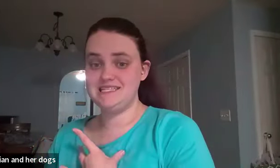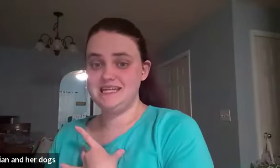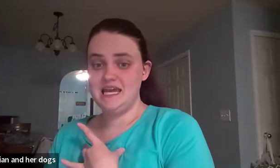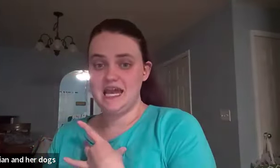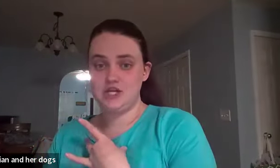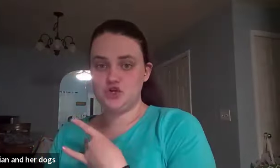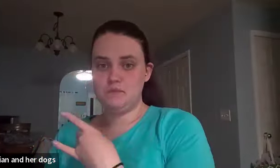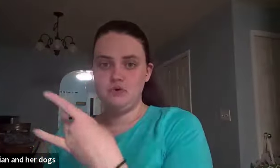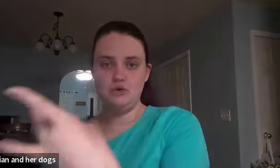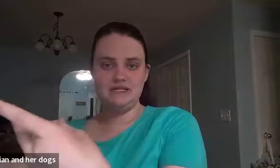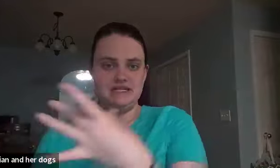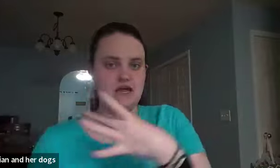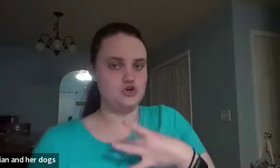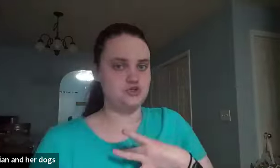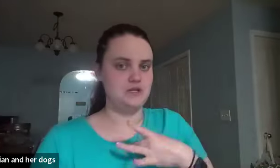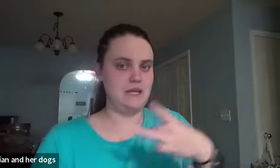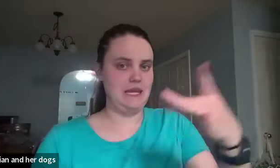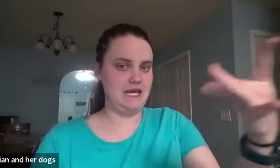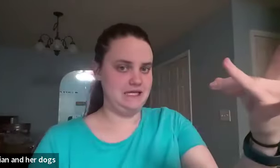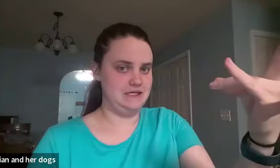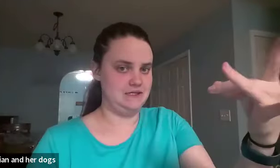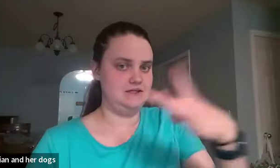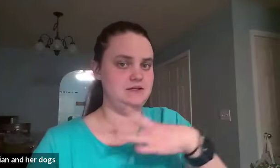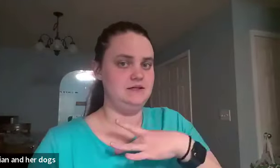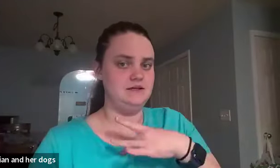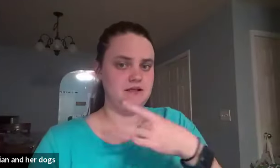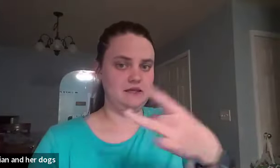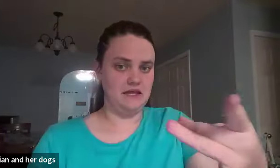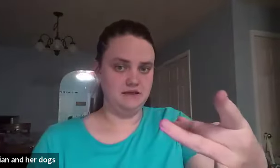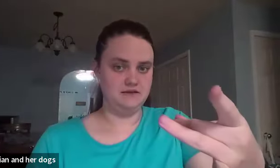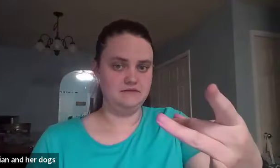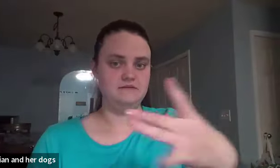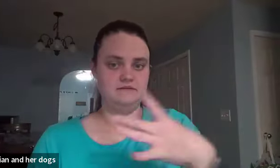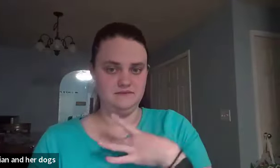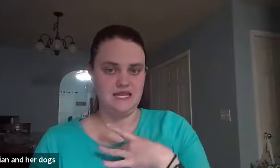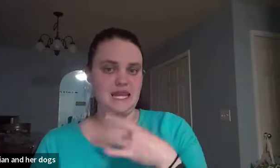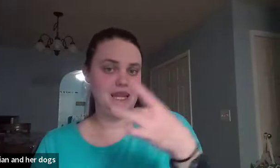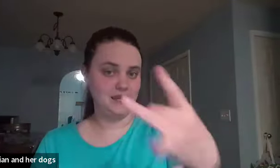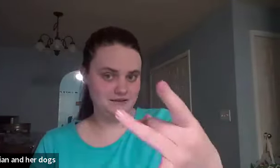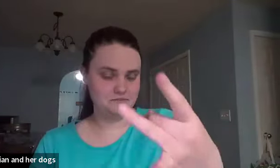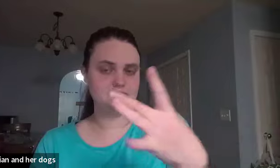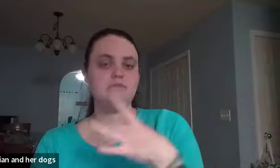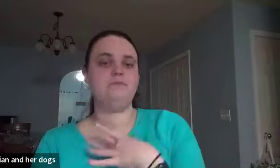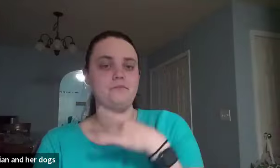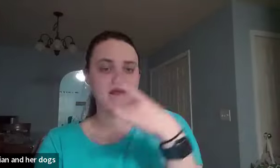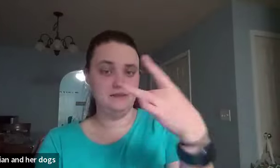chest and you're gonna pull it together. Like. Like. Like.